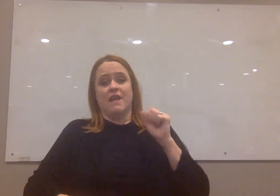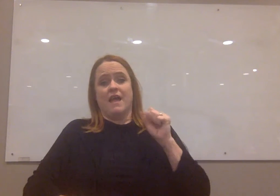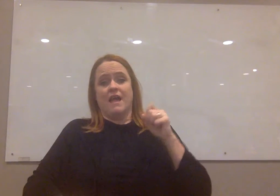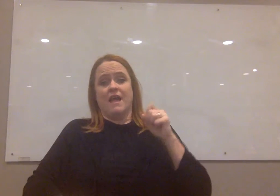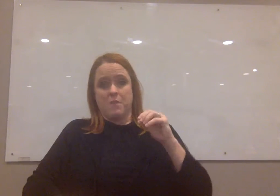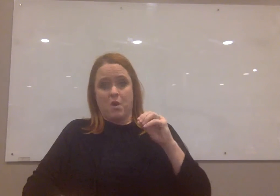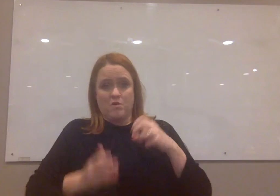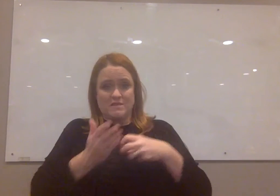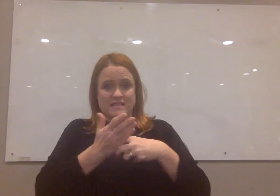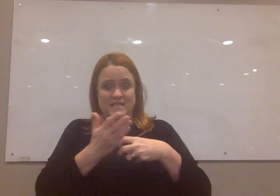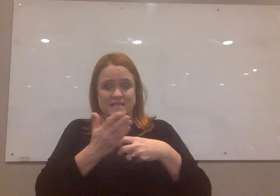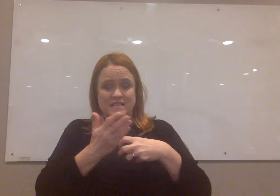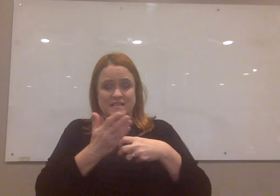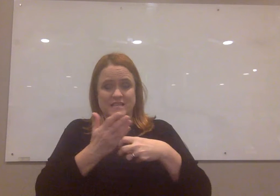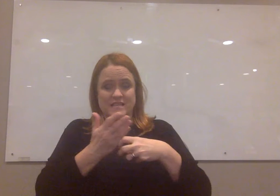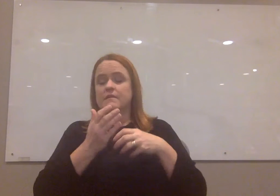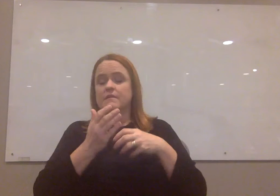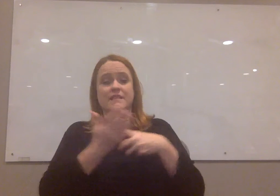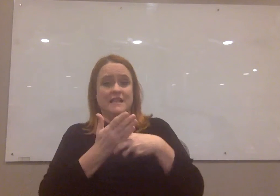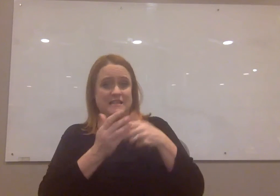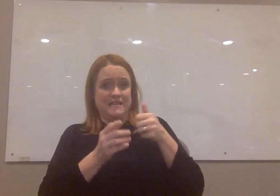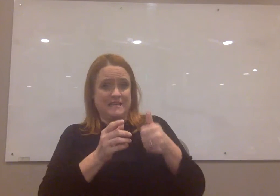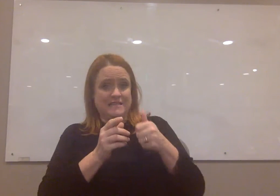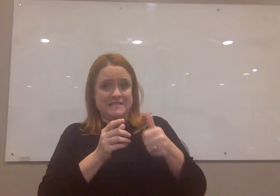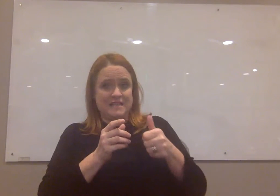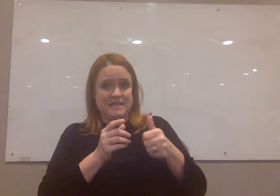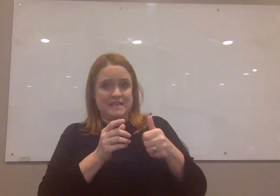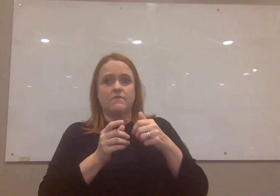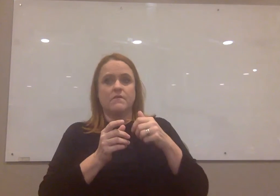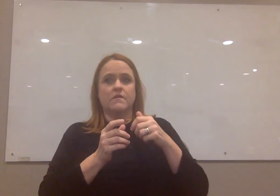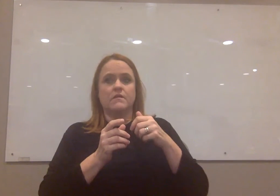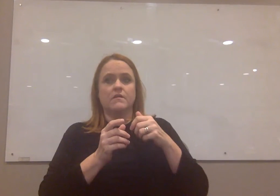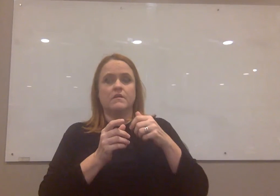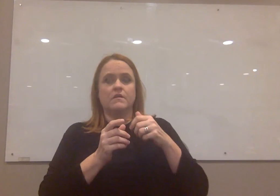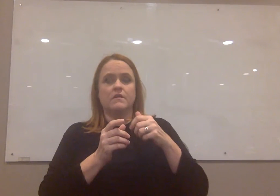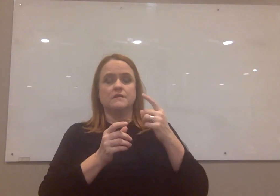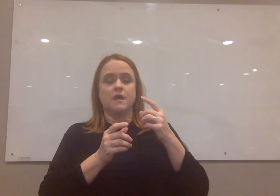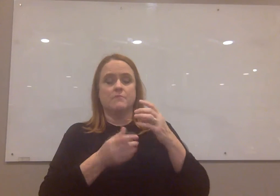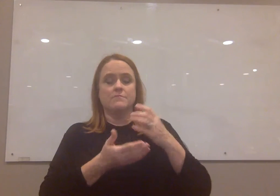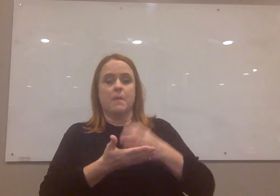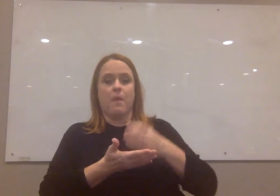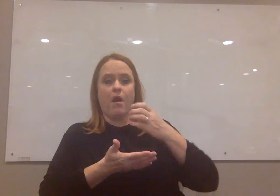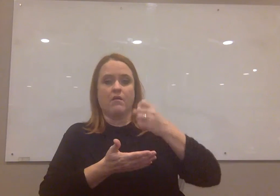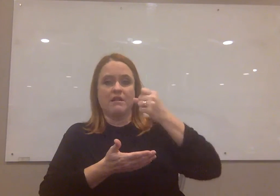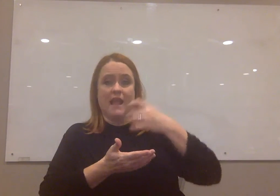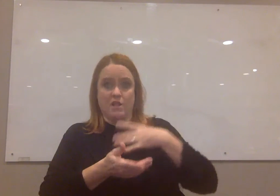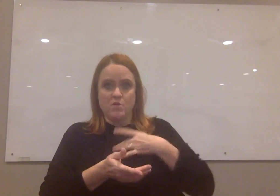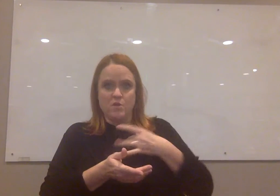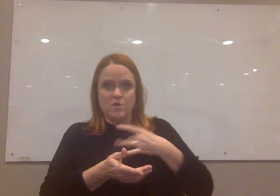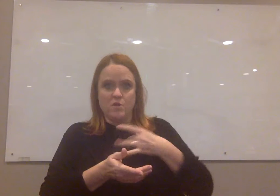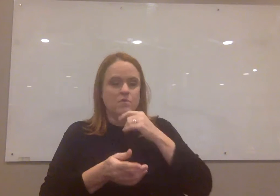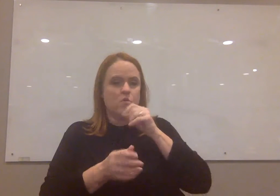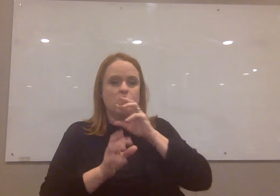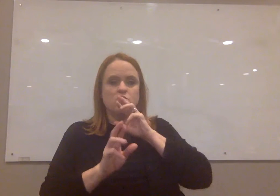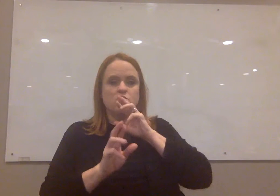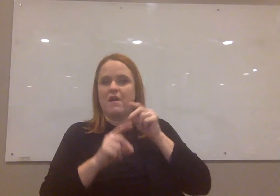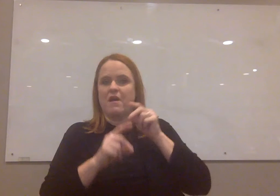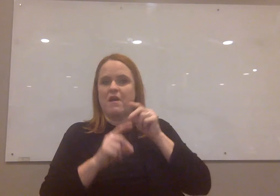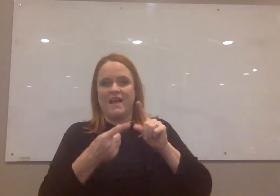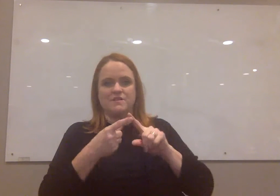itself is a bottleneck that you like, because it might not be able to respond fast enough to issue tickets, and that's the indication that it should be issuing